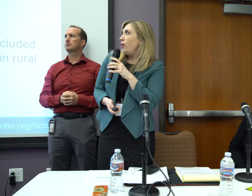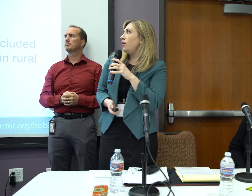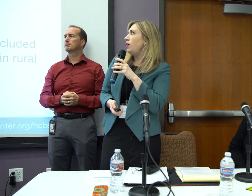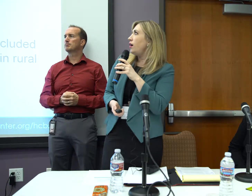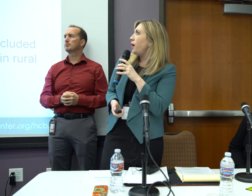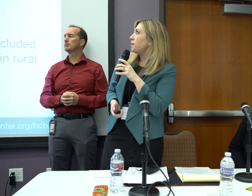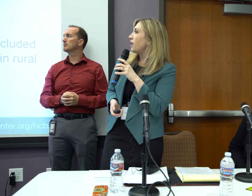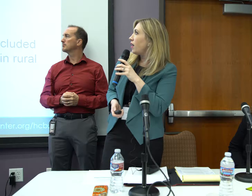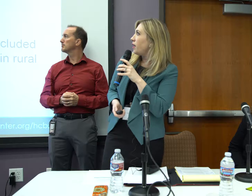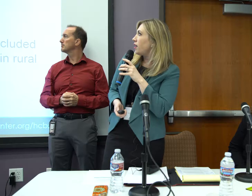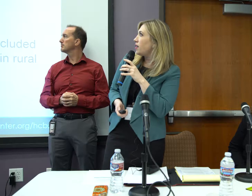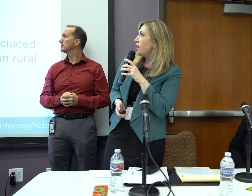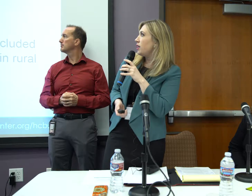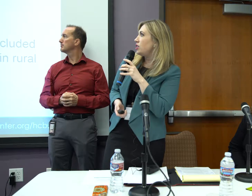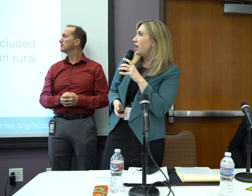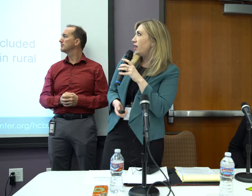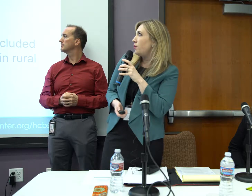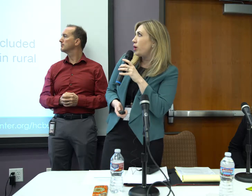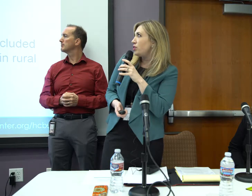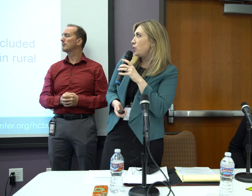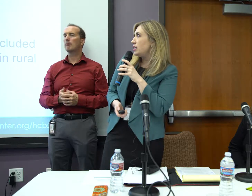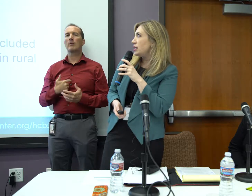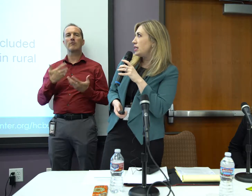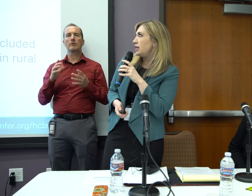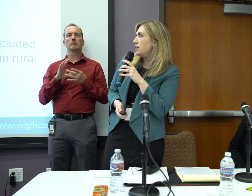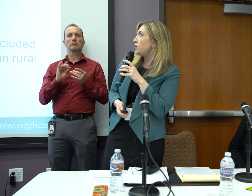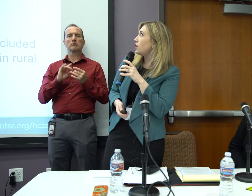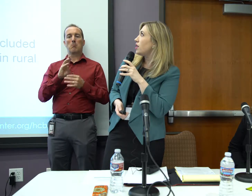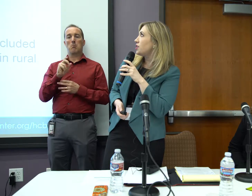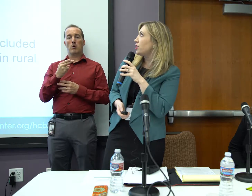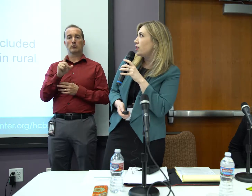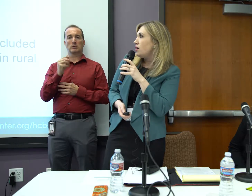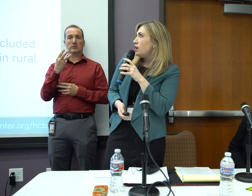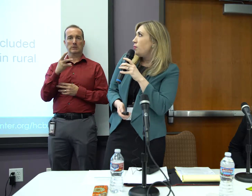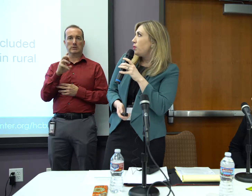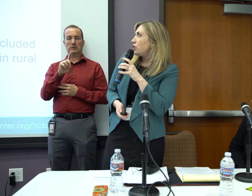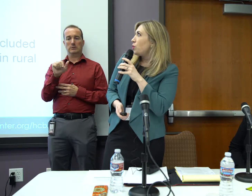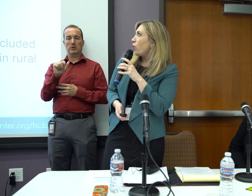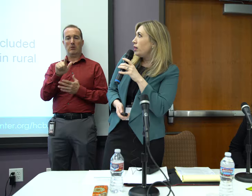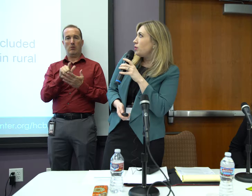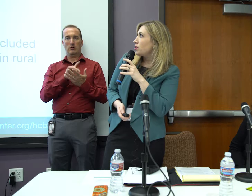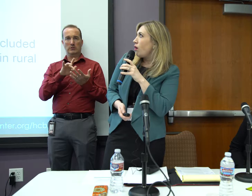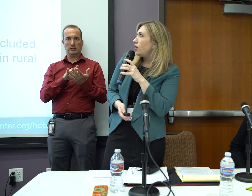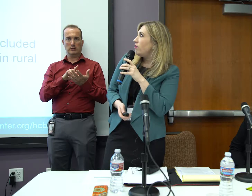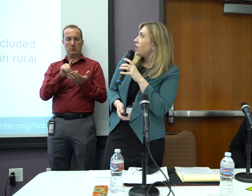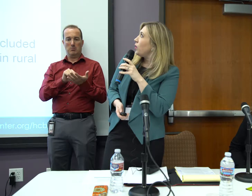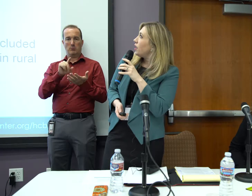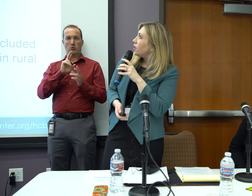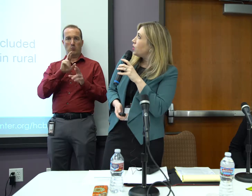So, I think I mentioned that in March of 2016, the Disability Law Center published a report. It was